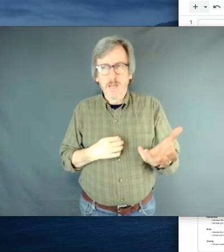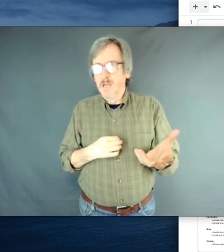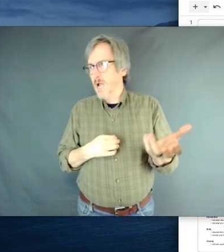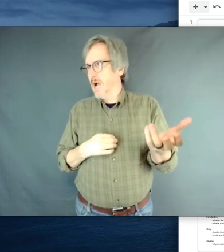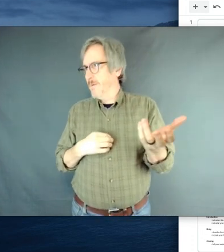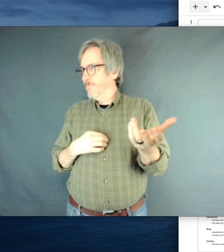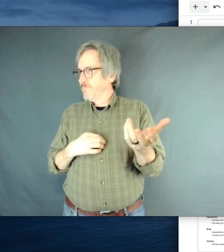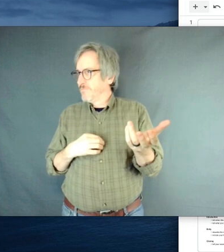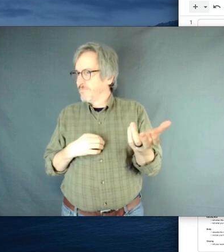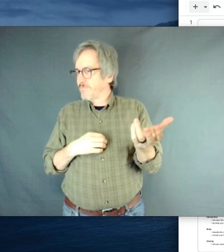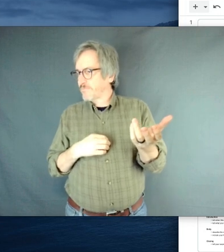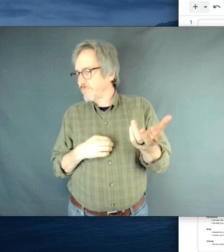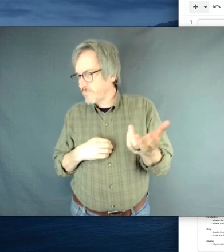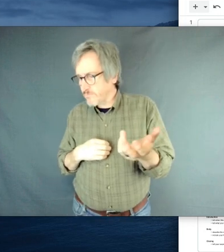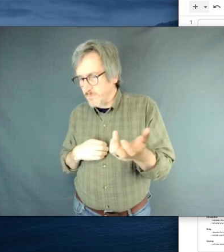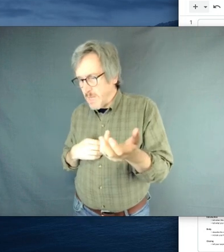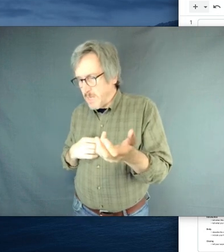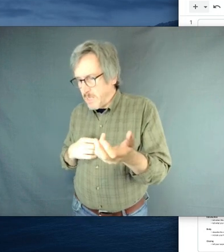it,